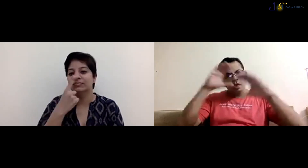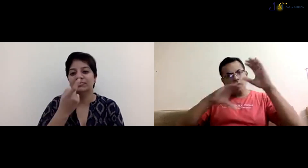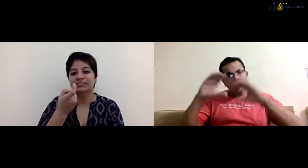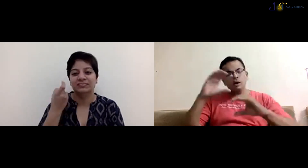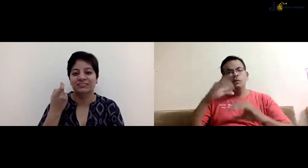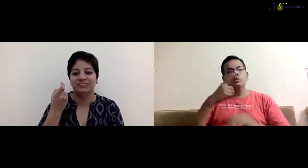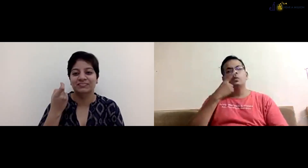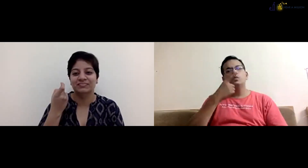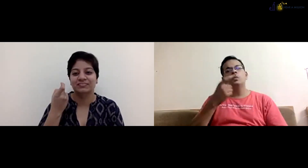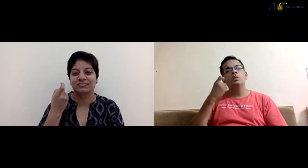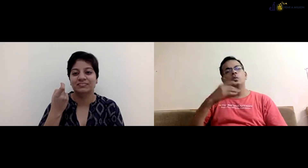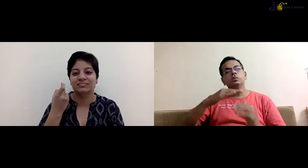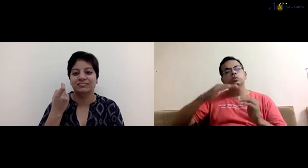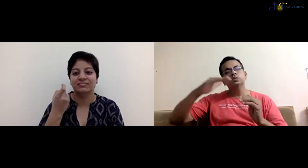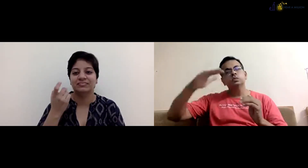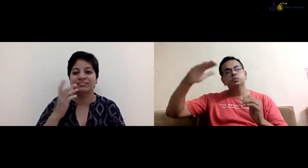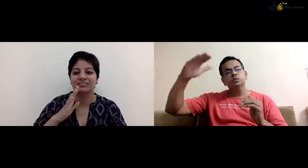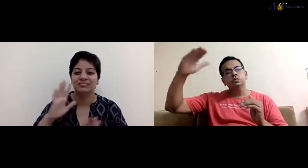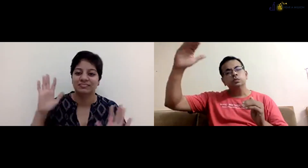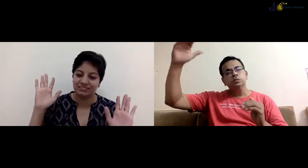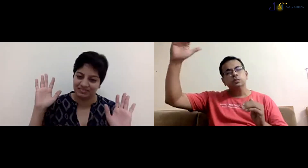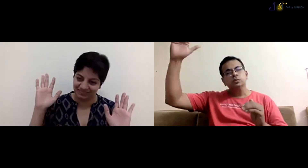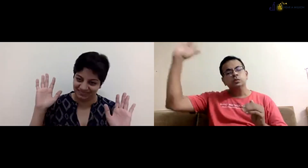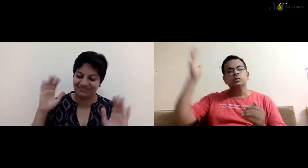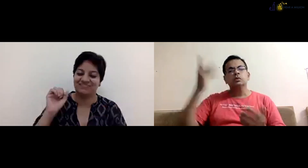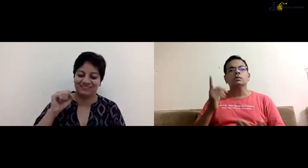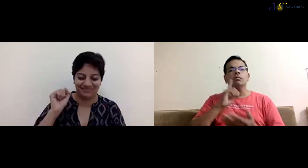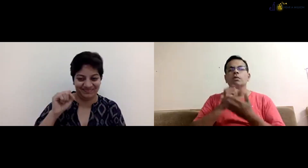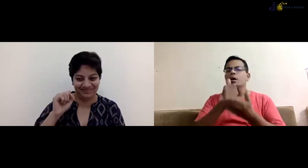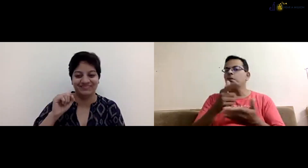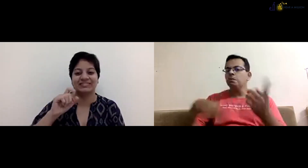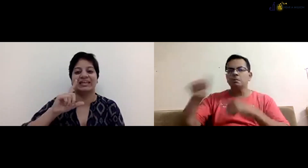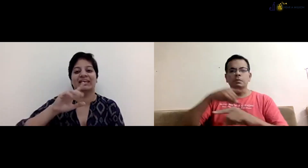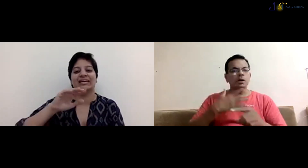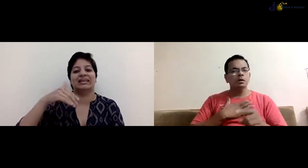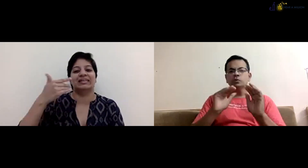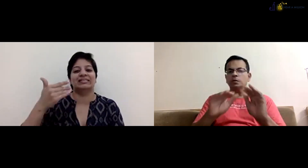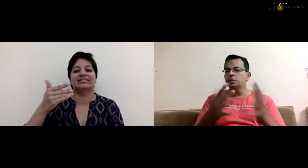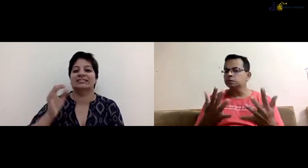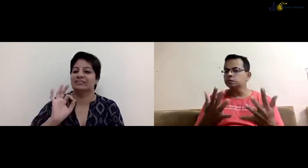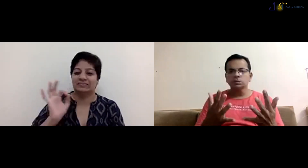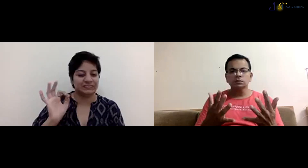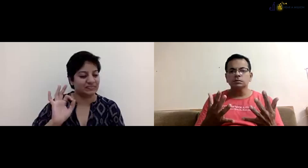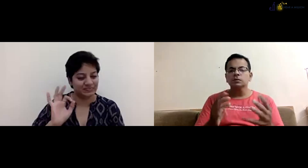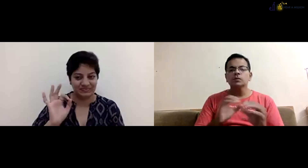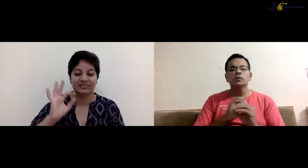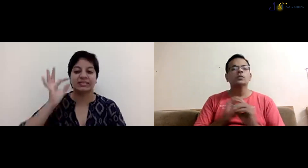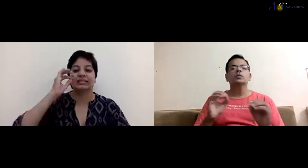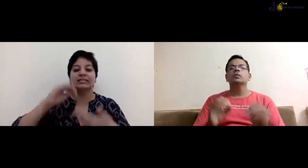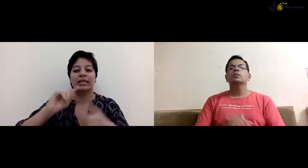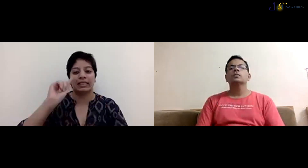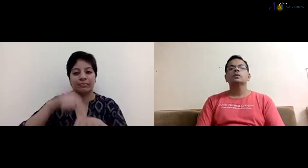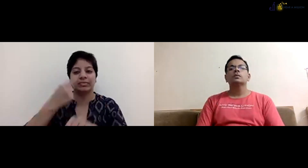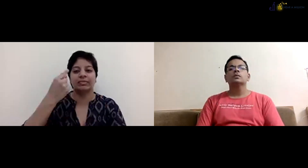one time. So it means that the confusion was going over and over, right? Yes. So no one helped you, no one supported